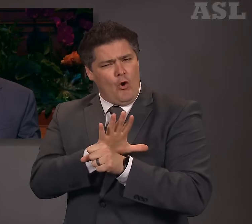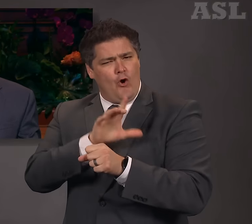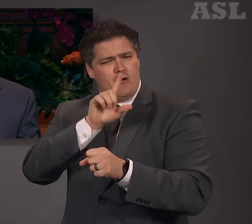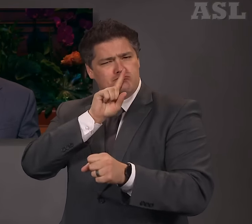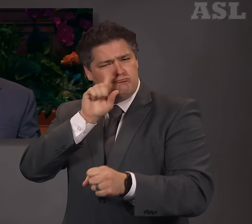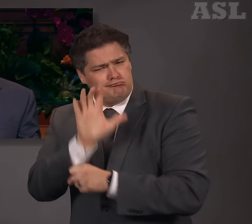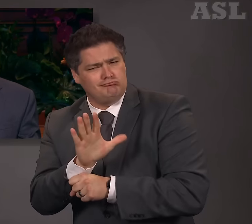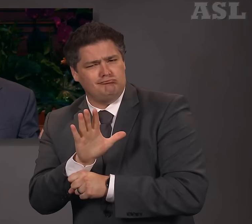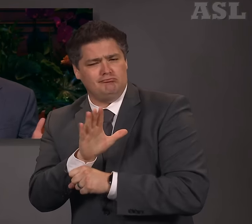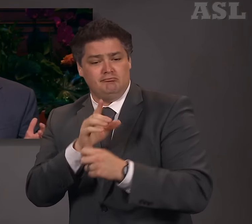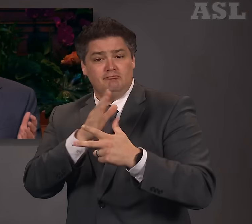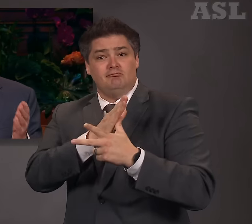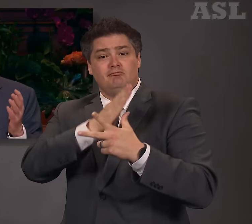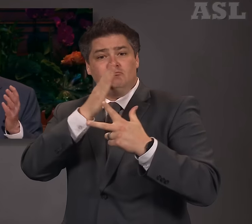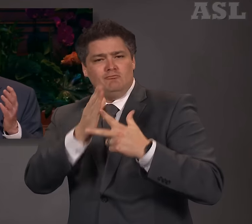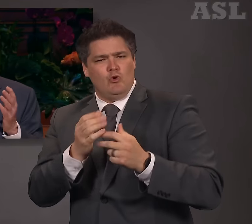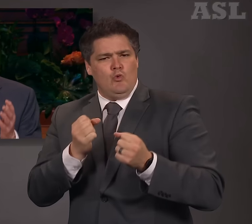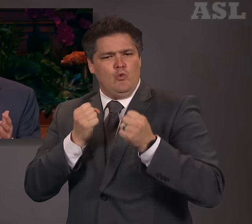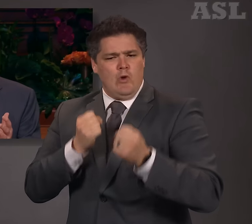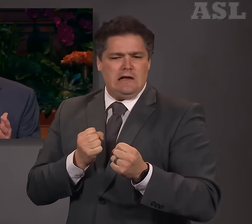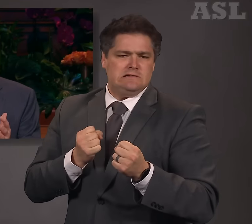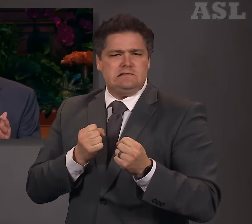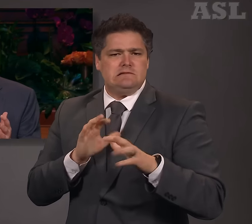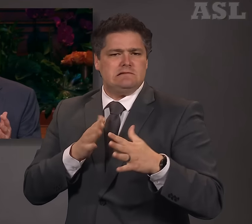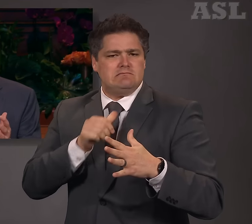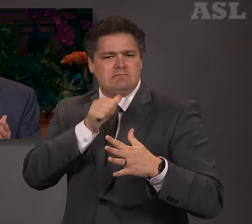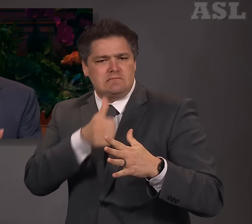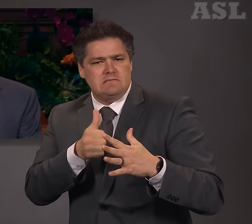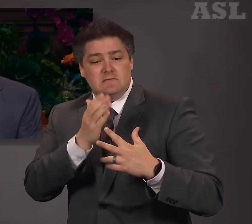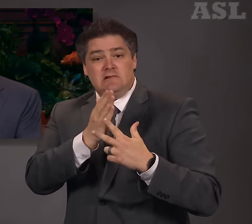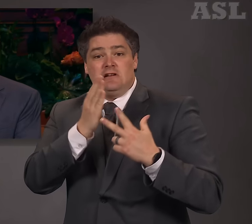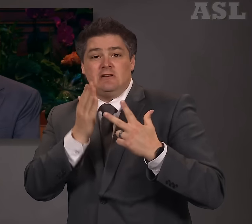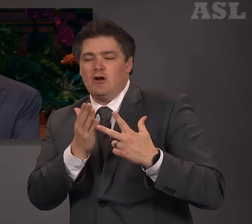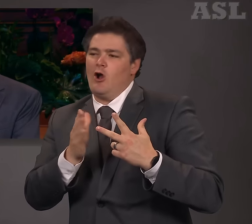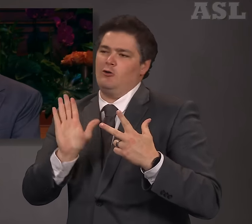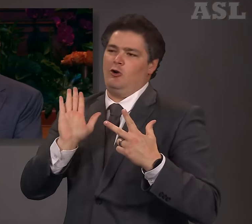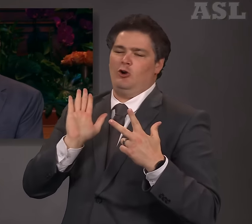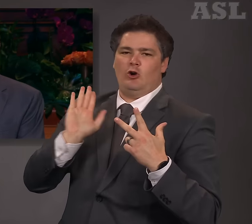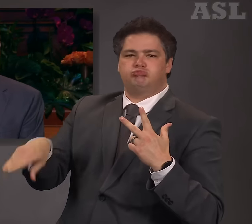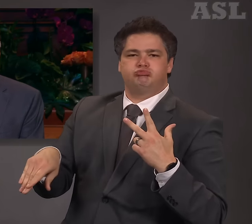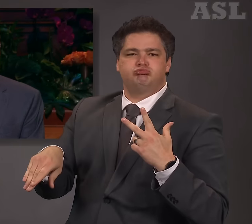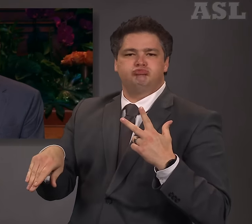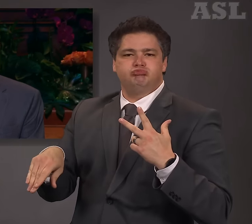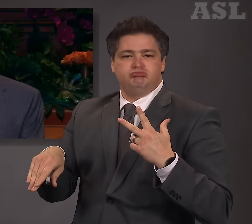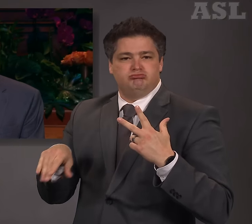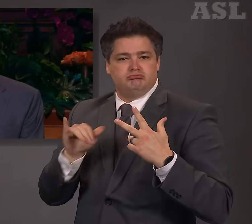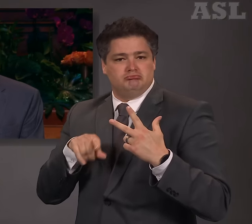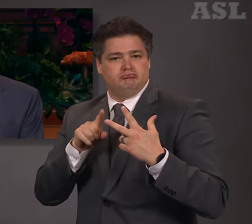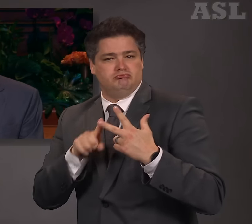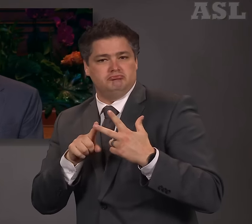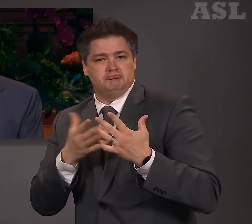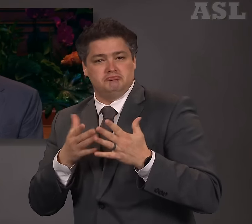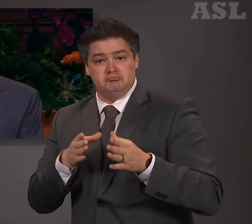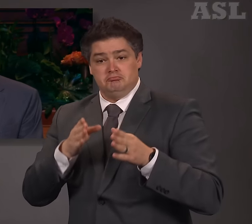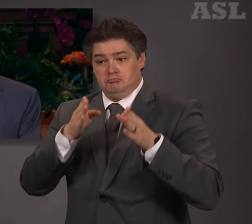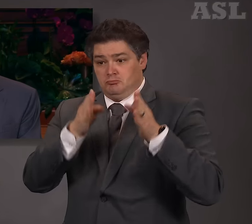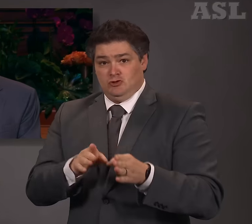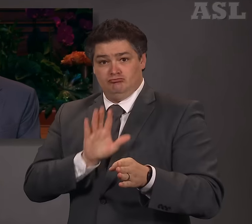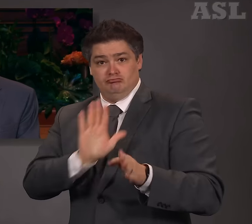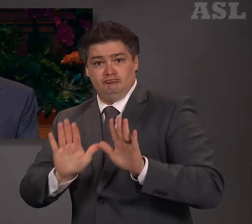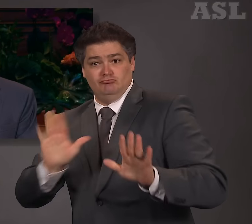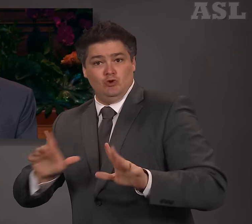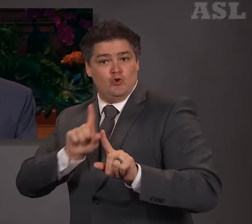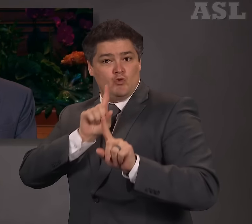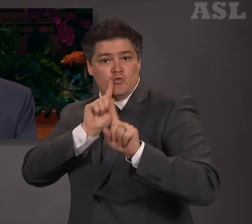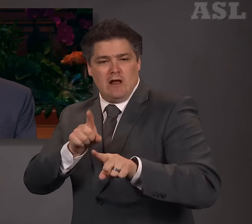wholehearted devotion to not being valiant to outright rejection. On each